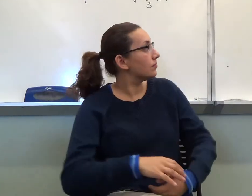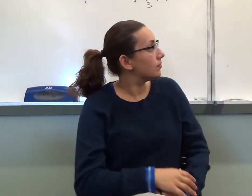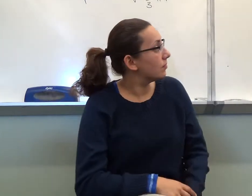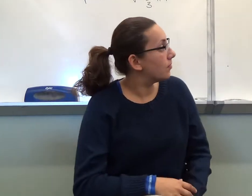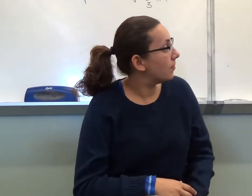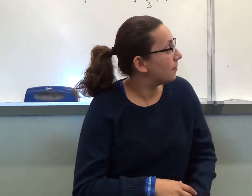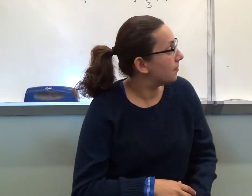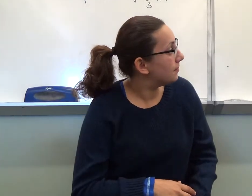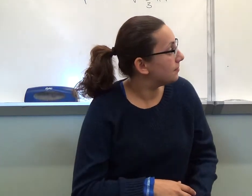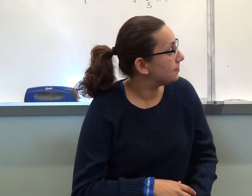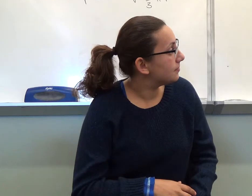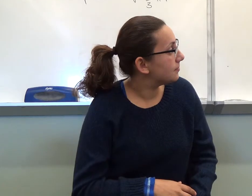And maximum